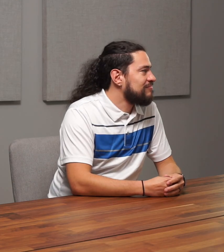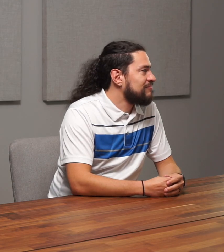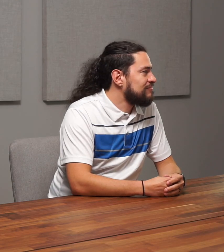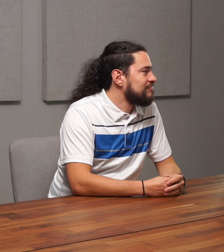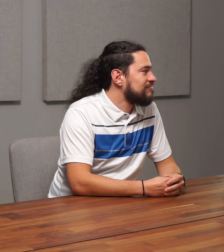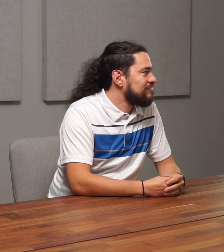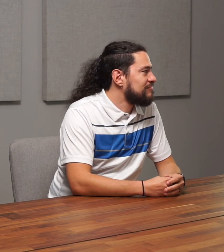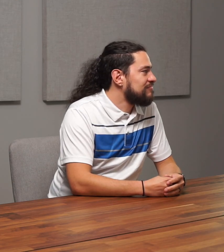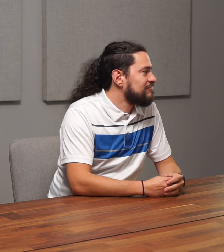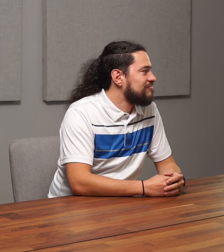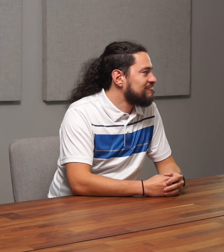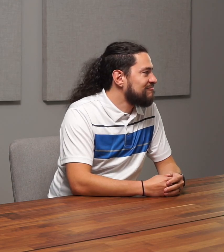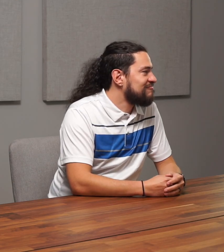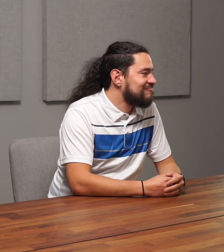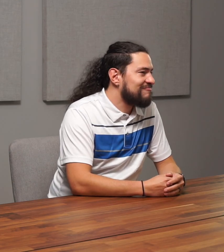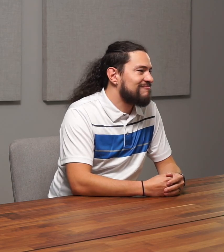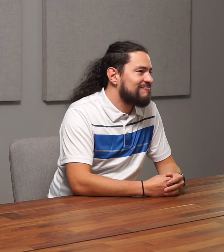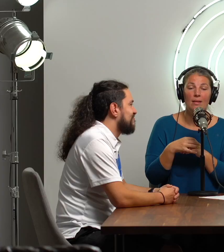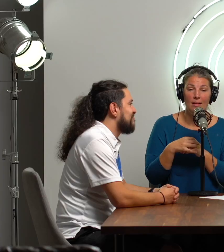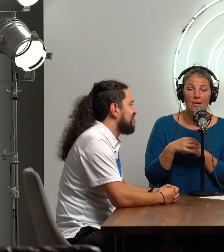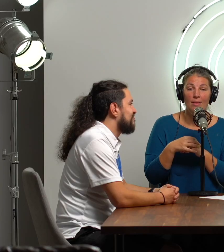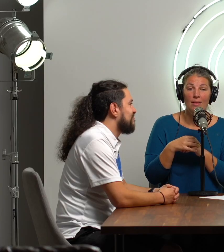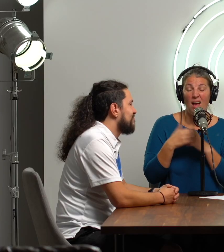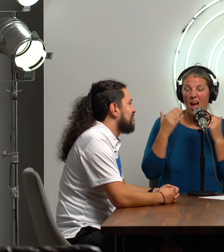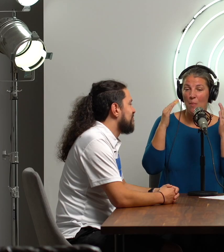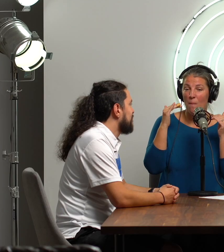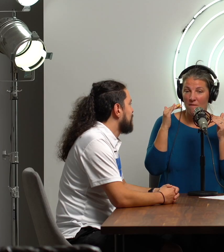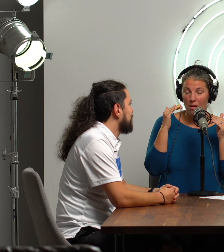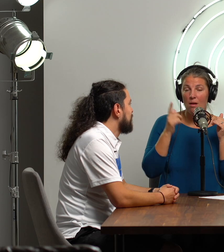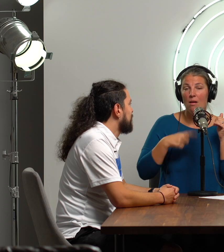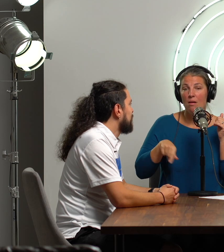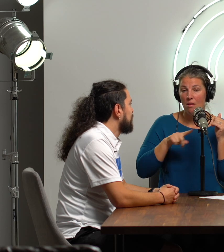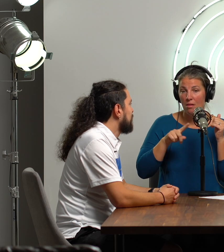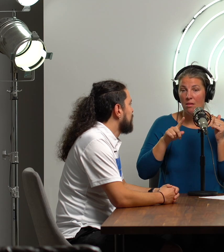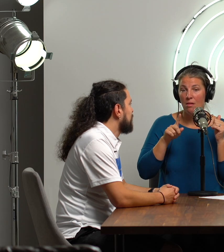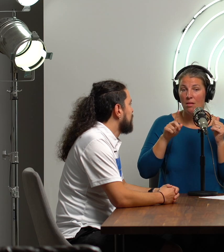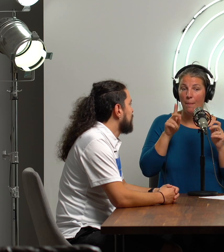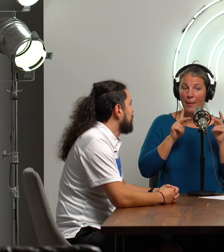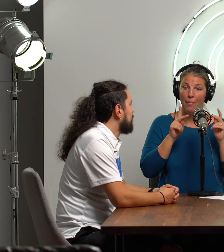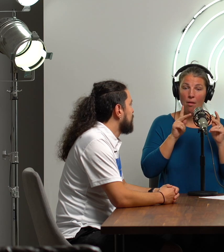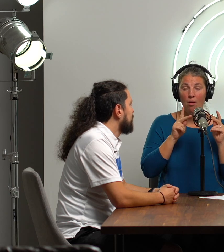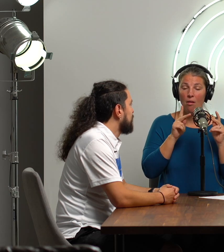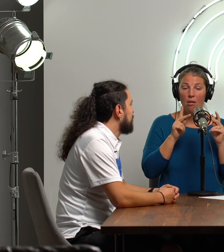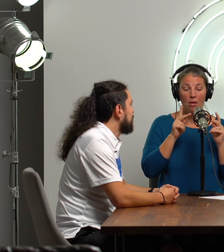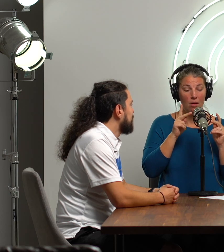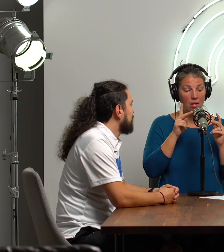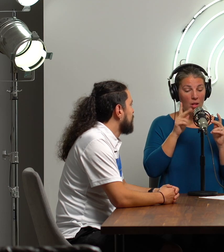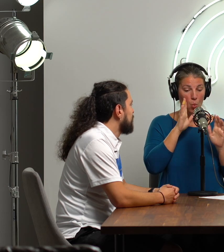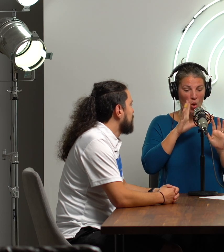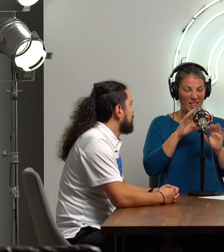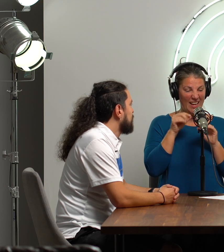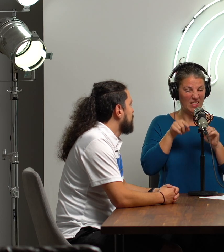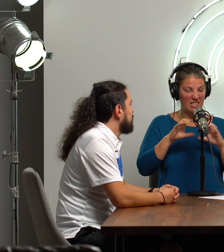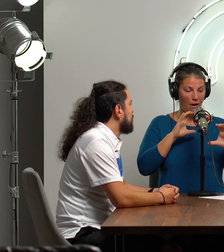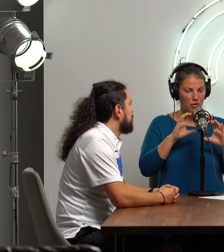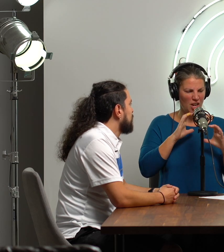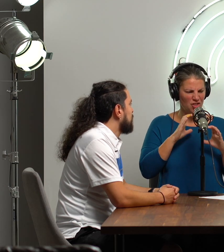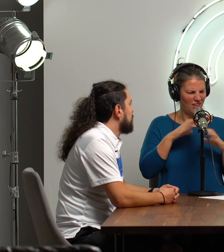today I'm hopeful that people left this conversation wanting more to be a part of the